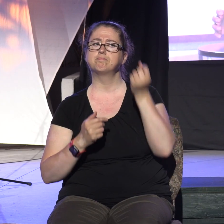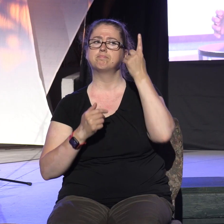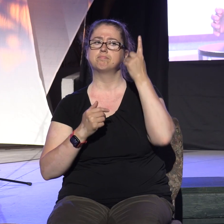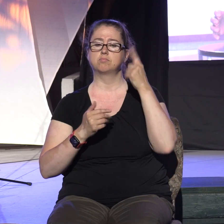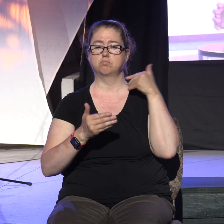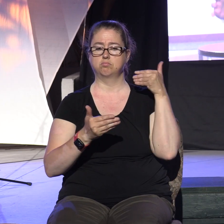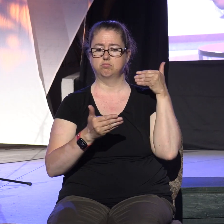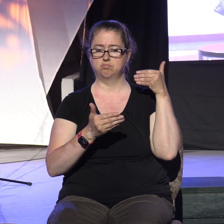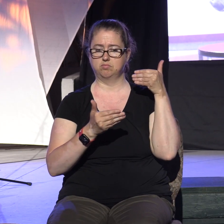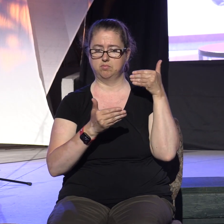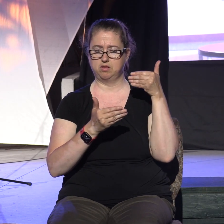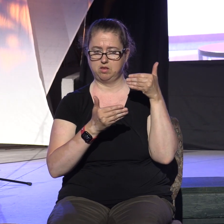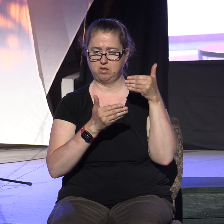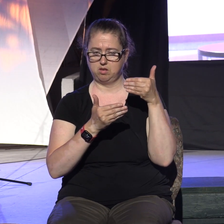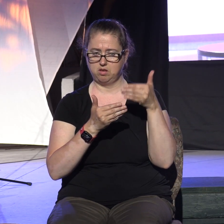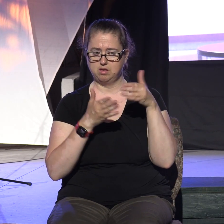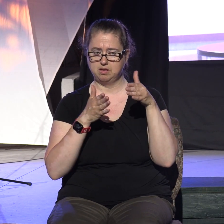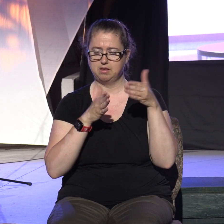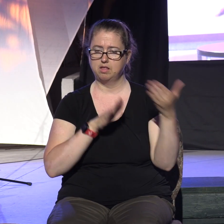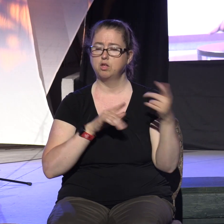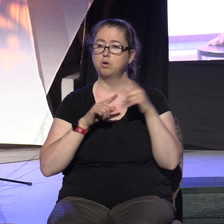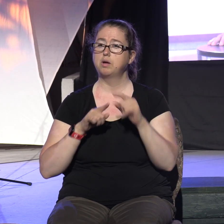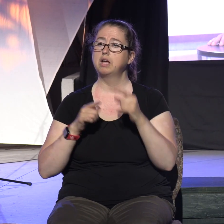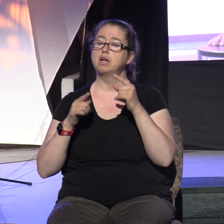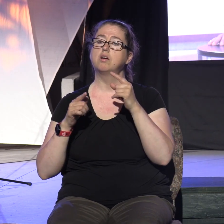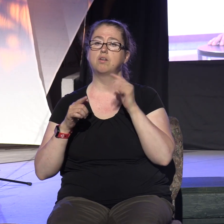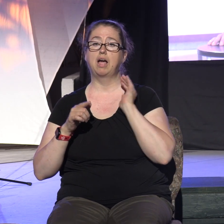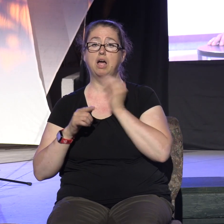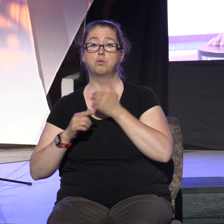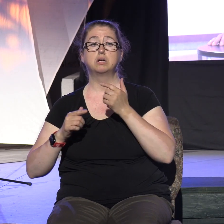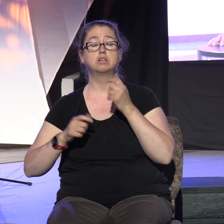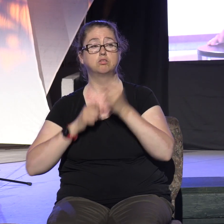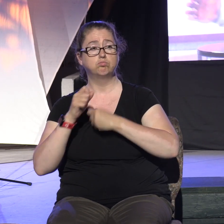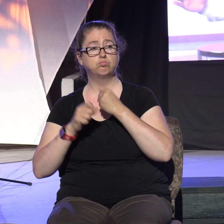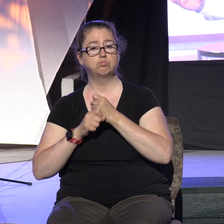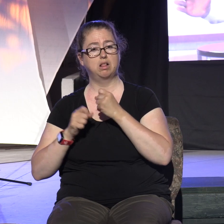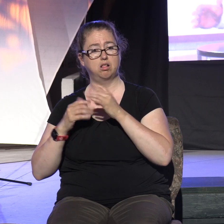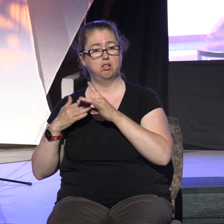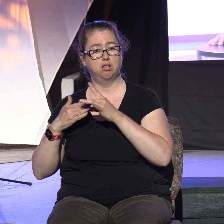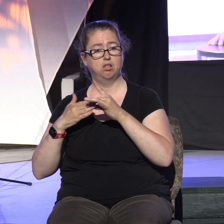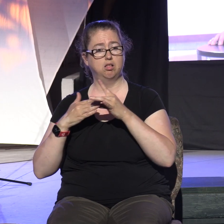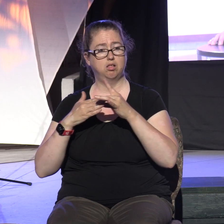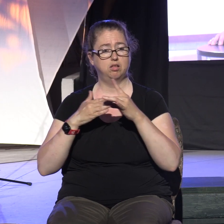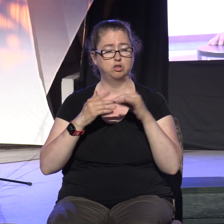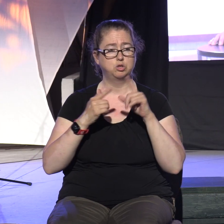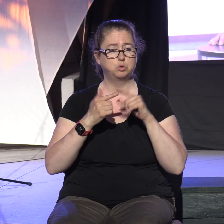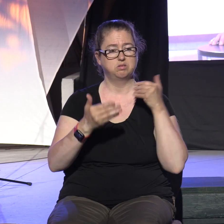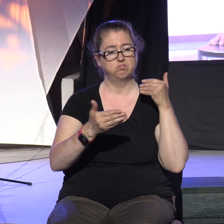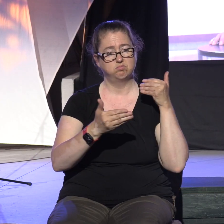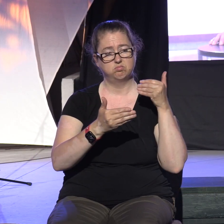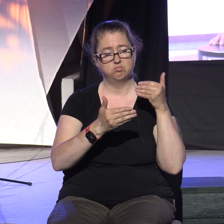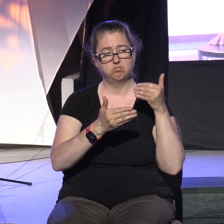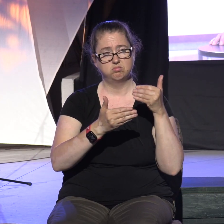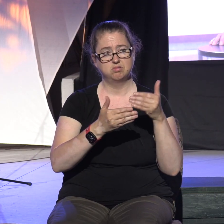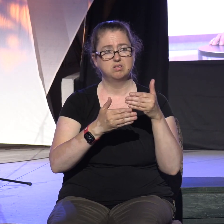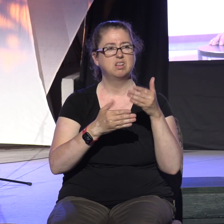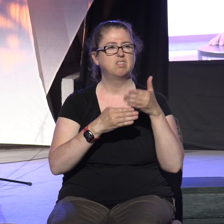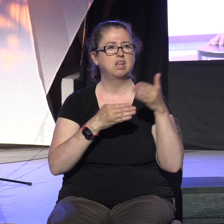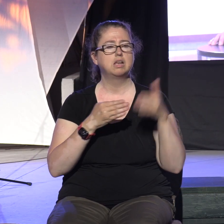sense a punishment from on high, but brings its own blessing and a warmth of